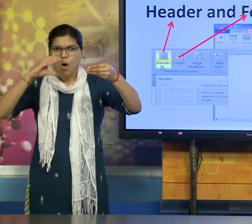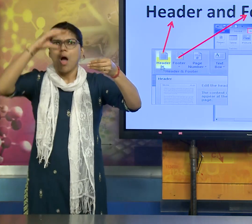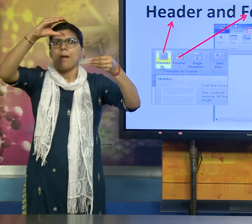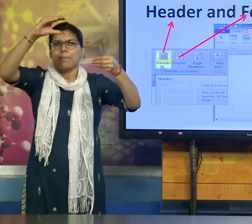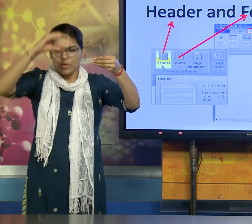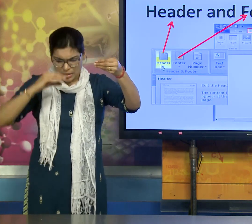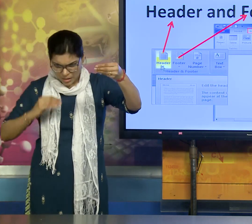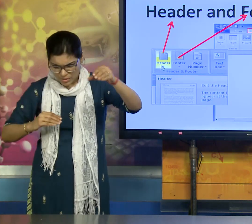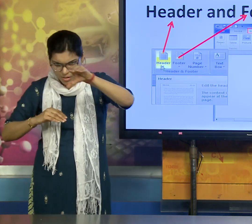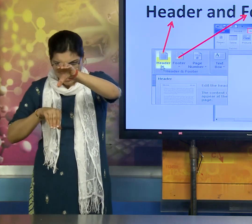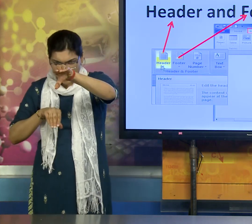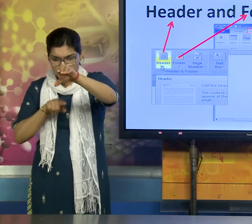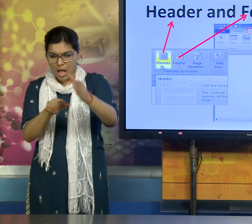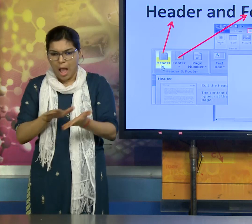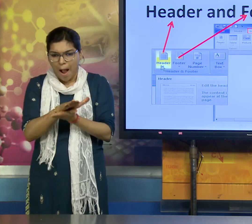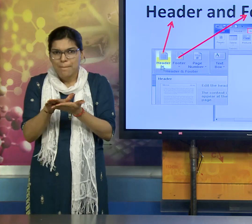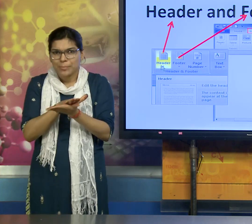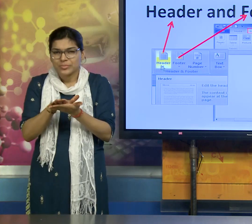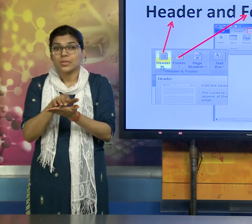address or